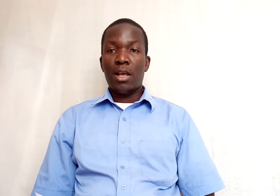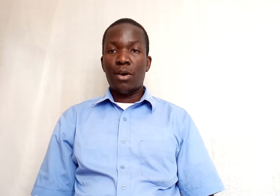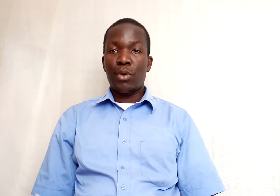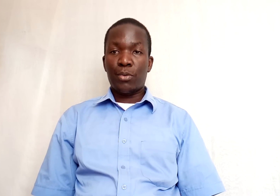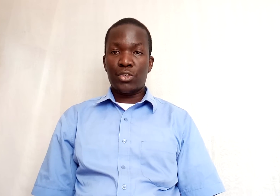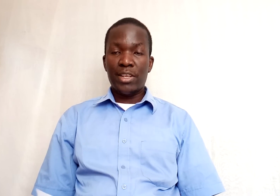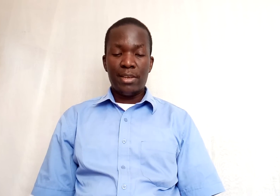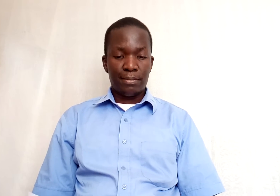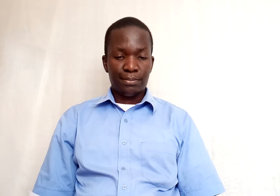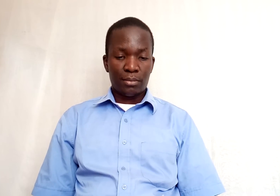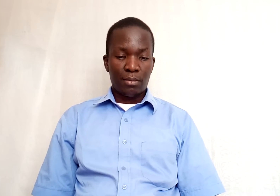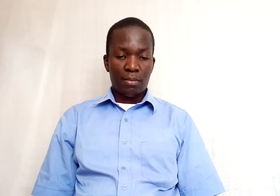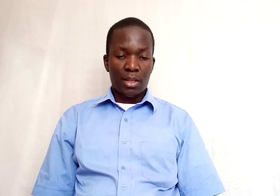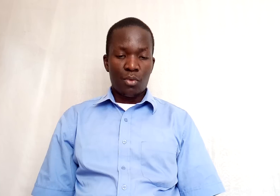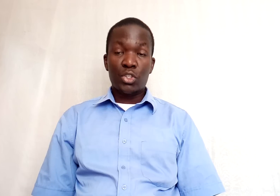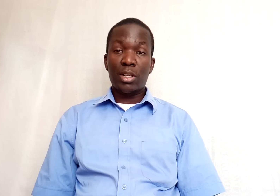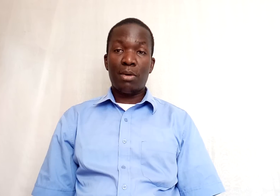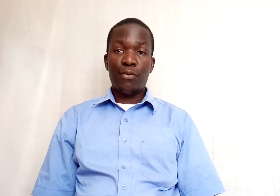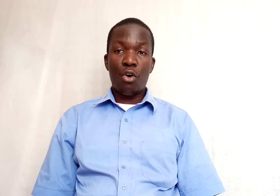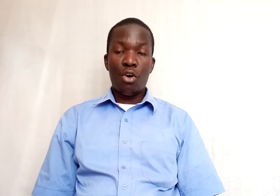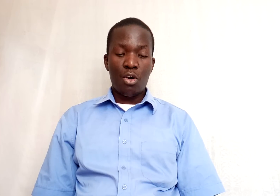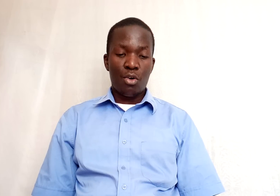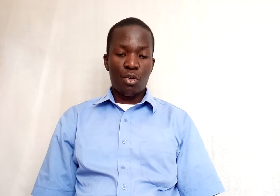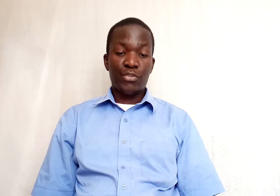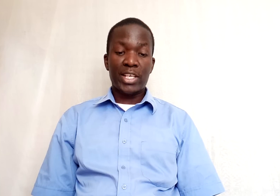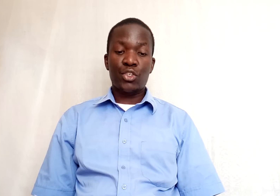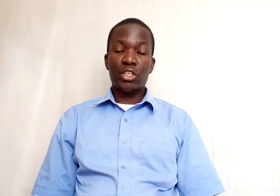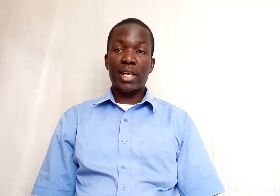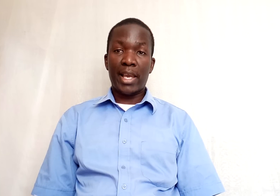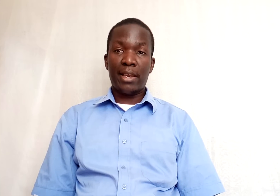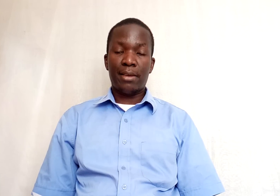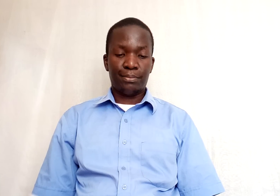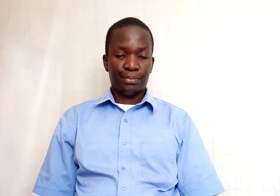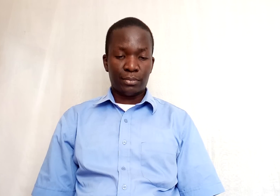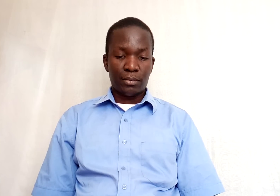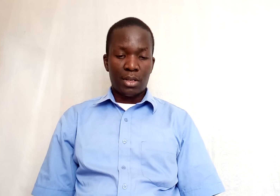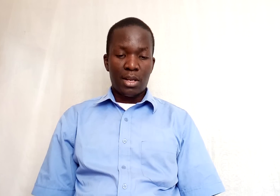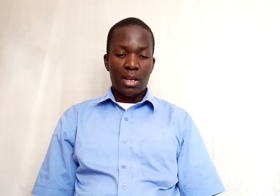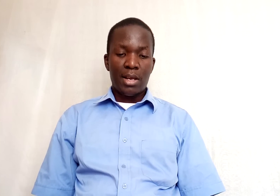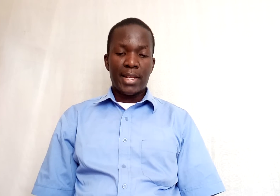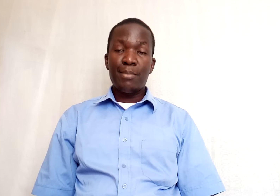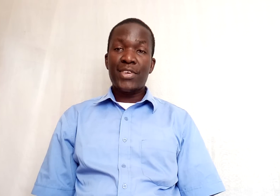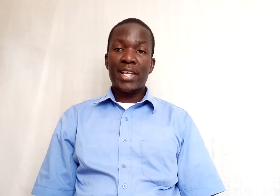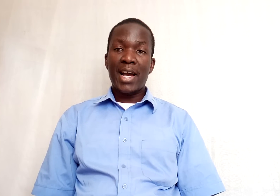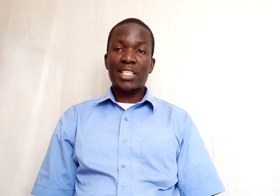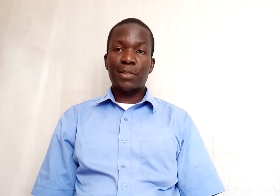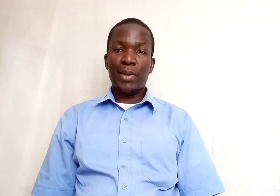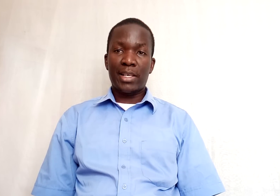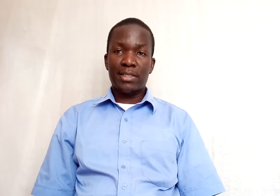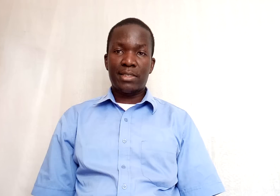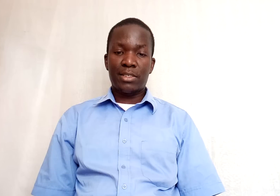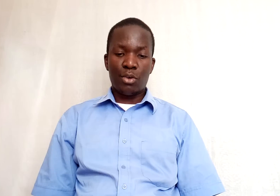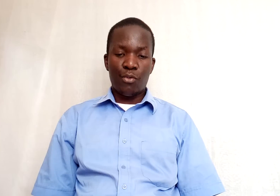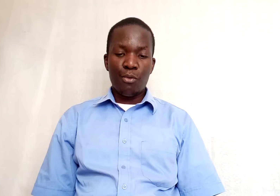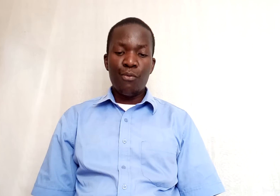We proceed. Question number 4 of section A. Name 3 aspects of